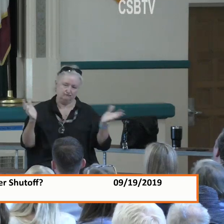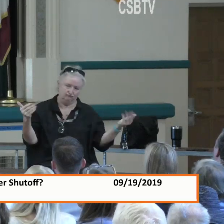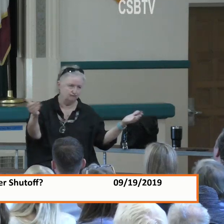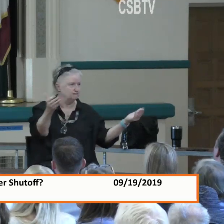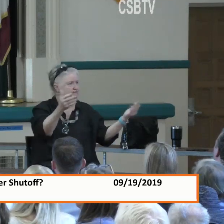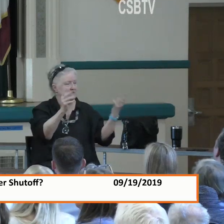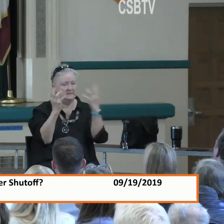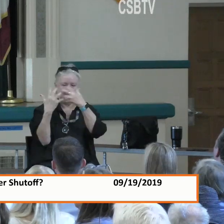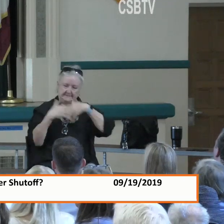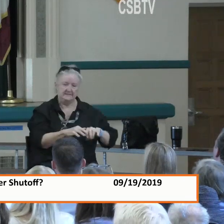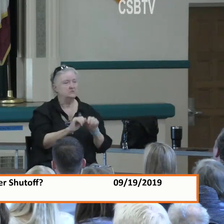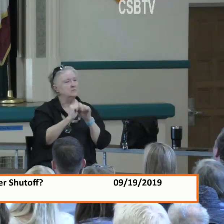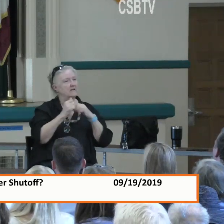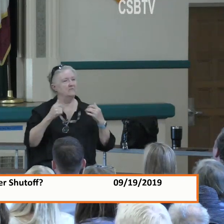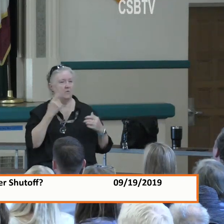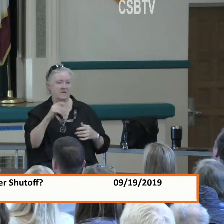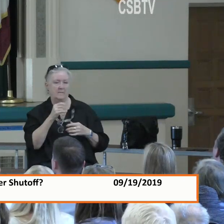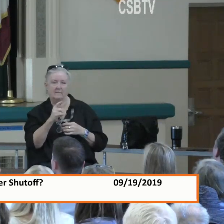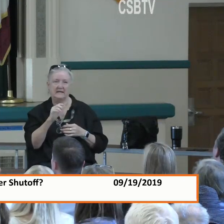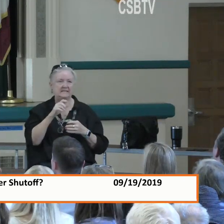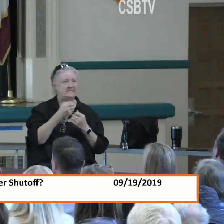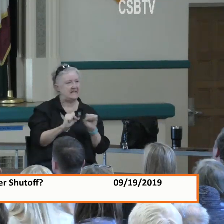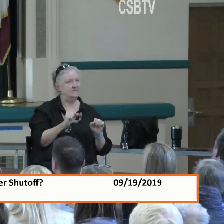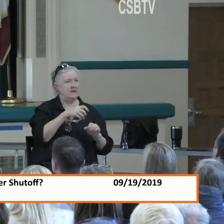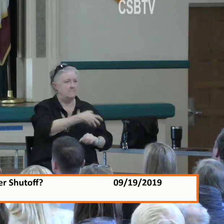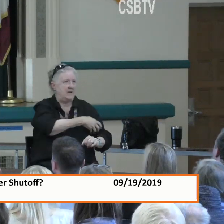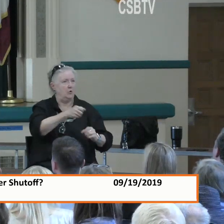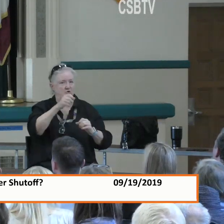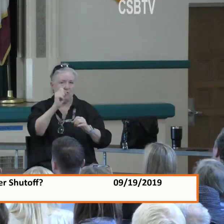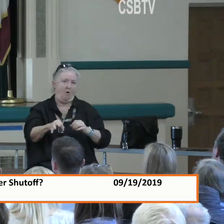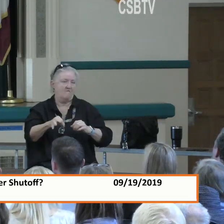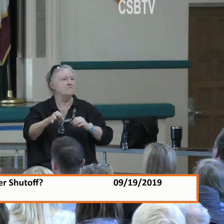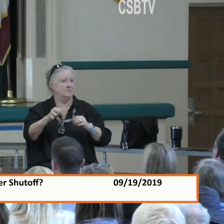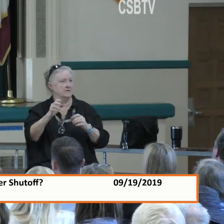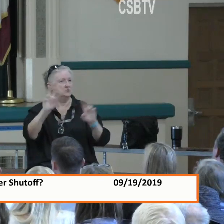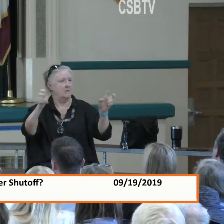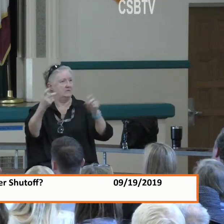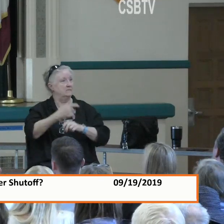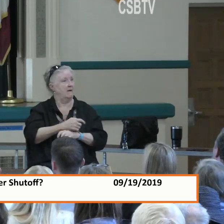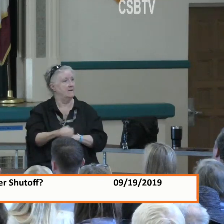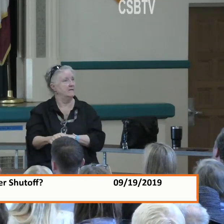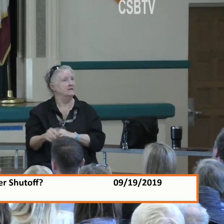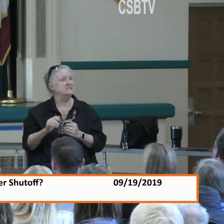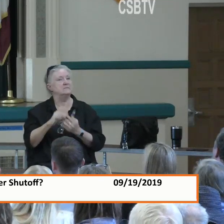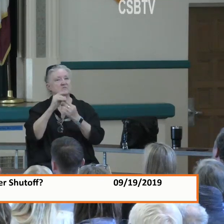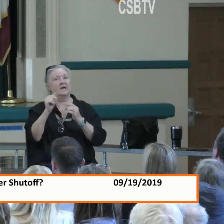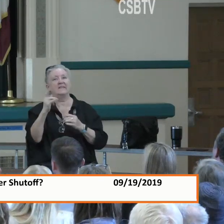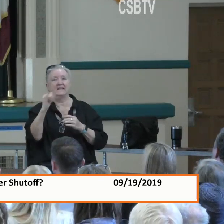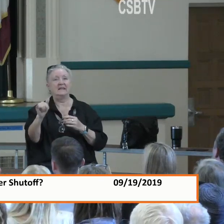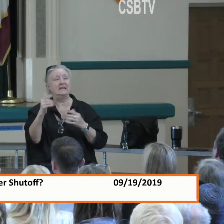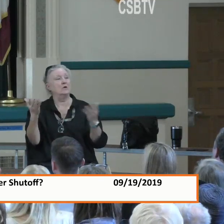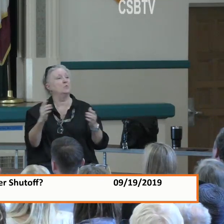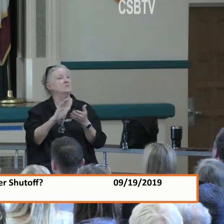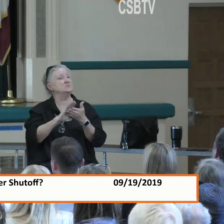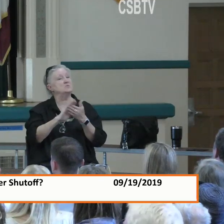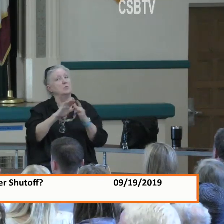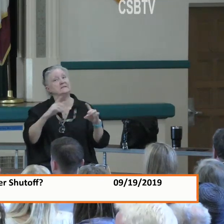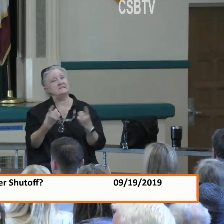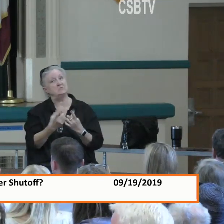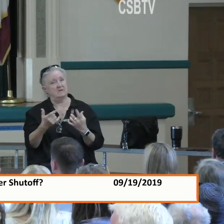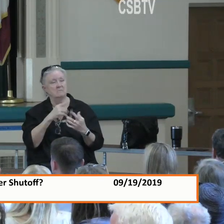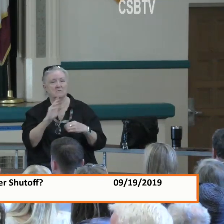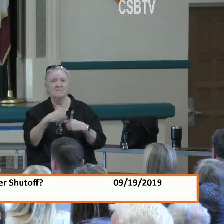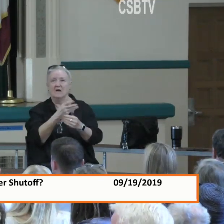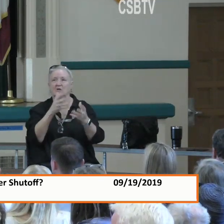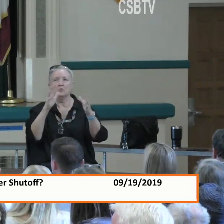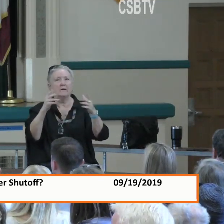event for our public safety power shutoff topic tonight. And a special thanks out to Anthony here with the school district that provided this great venue